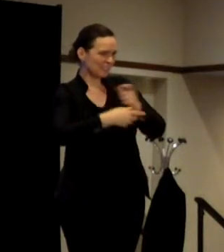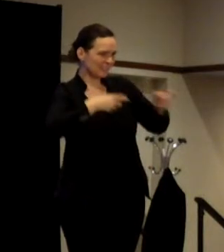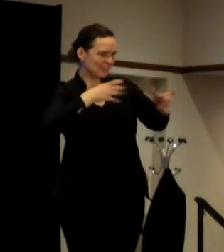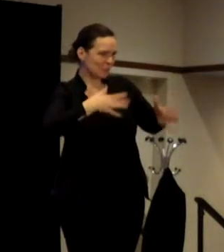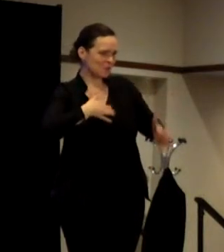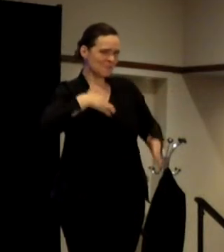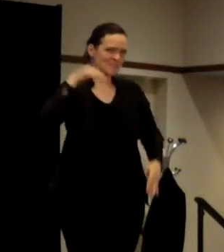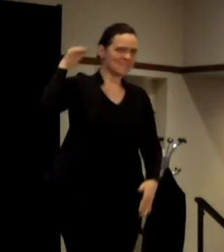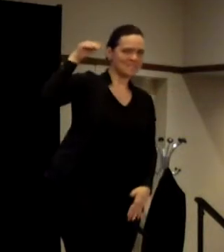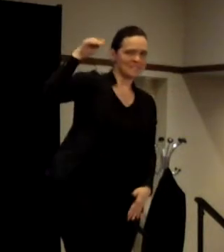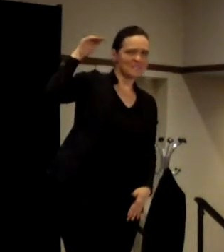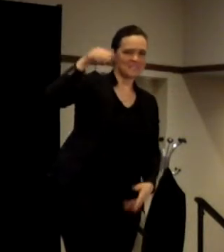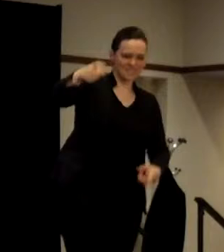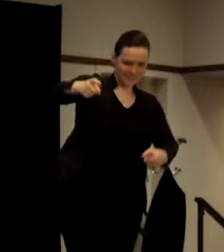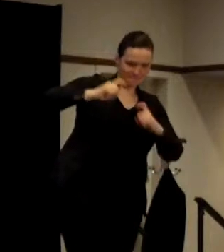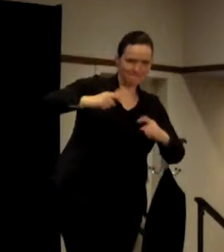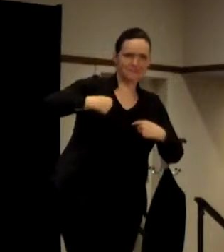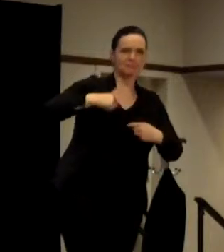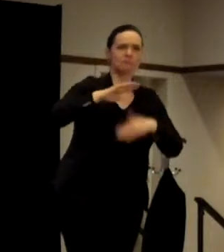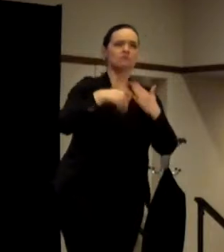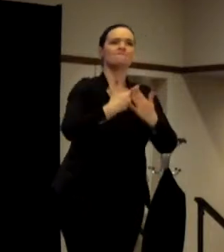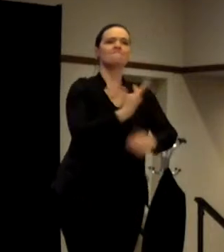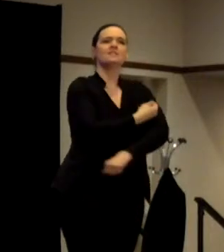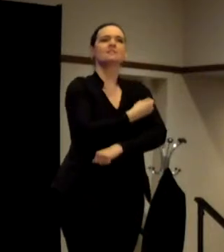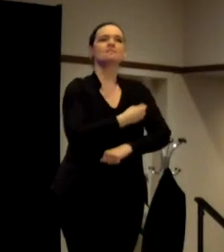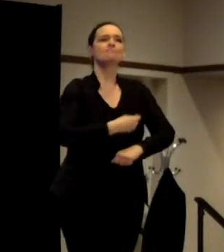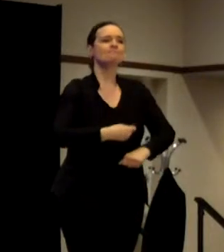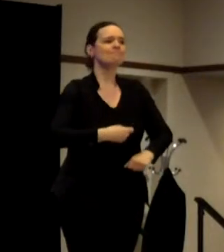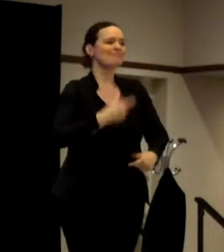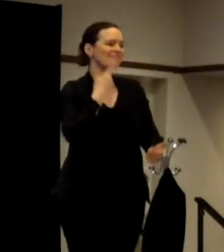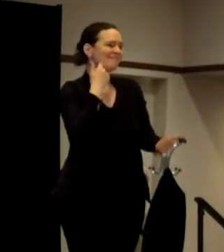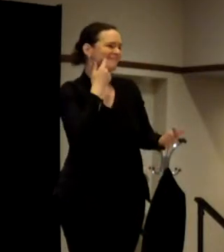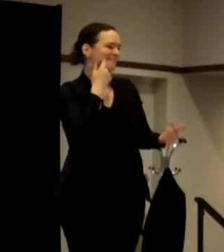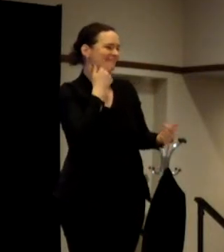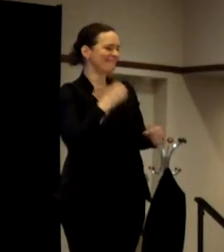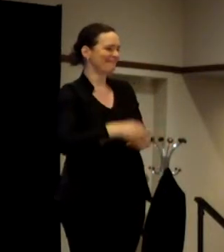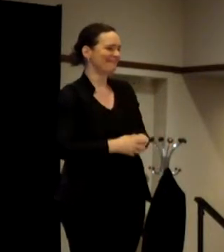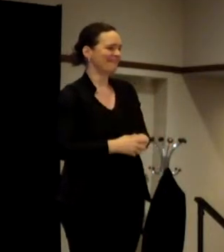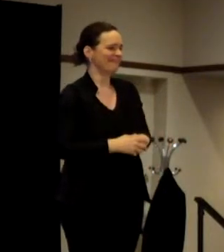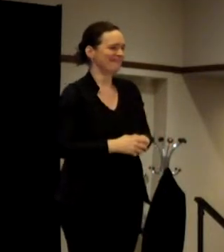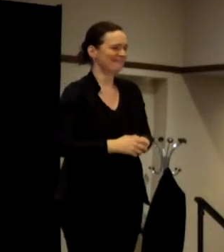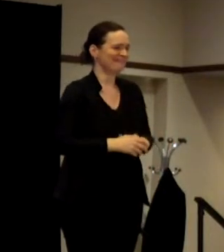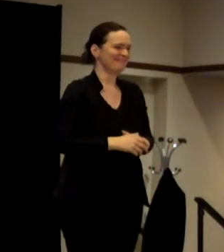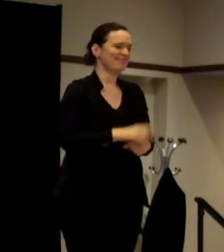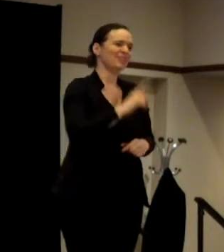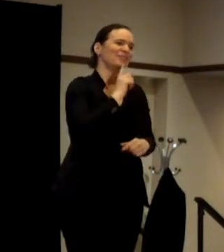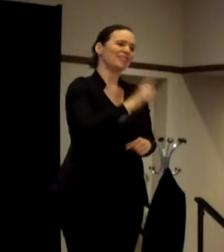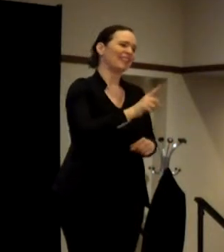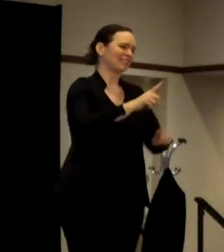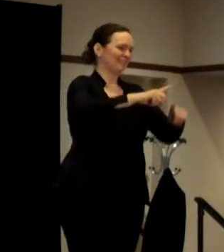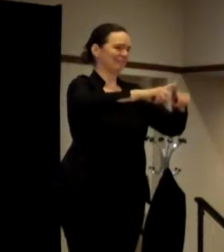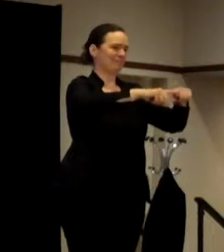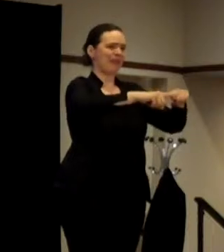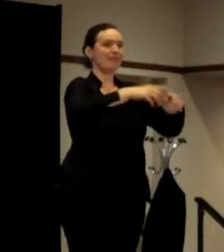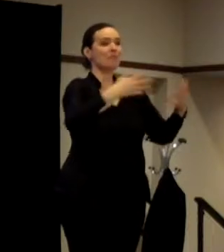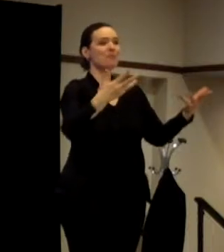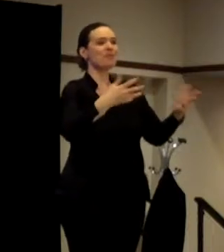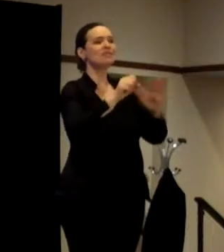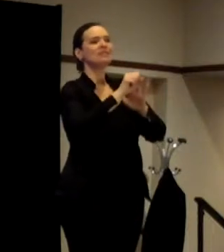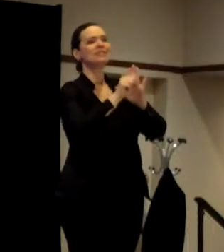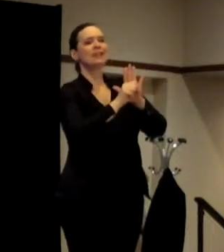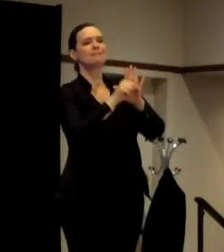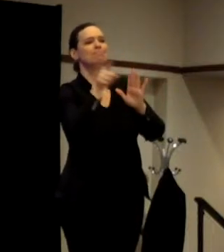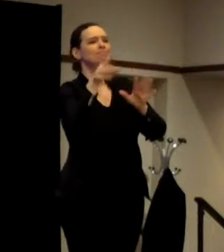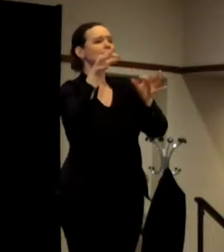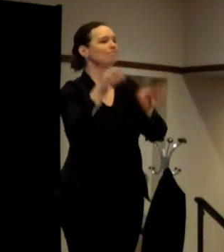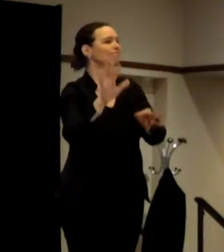Until that changes, that's my answer to that. But no, everybody gets allotted a base allocation. And then in addition to that, some